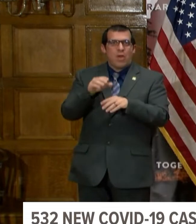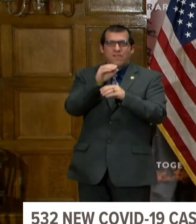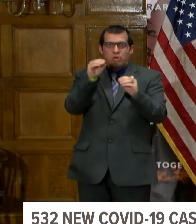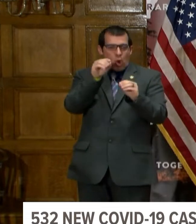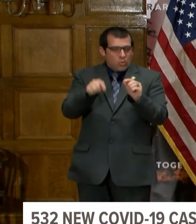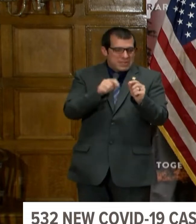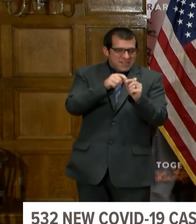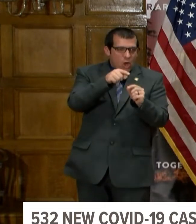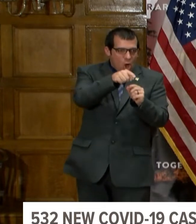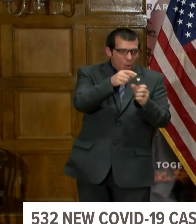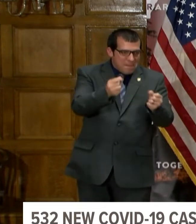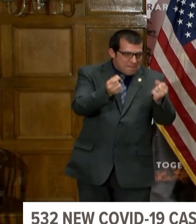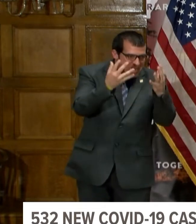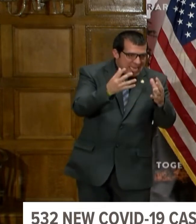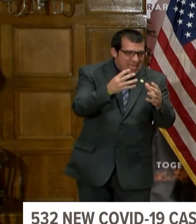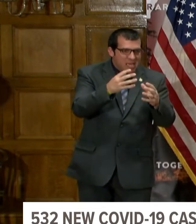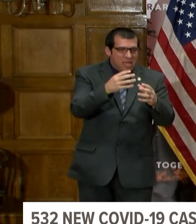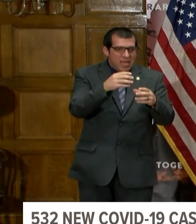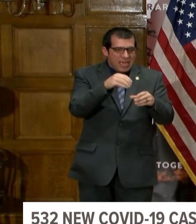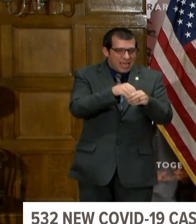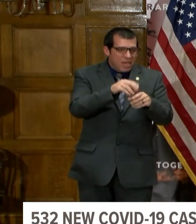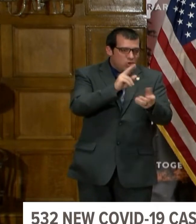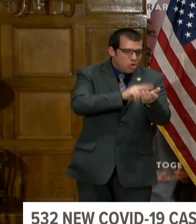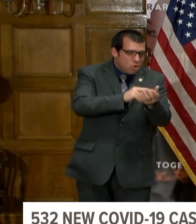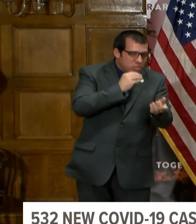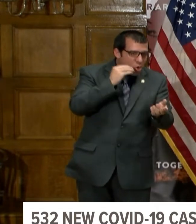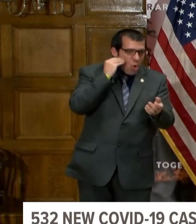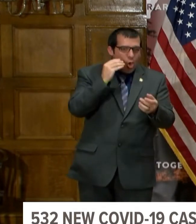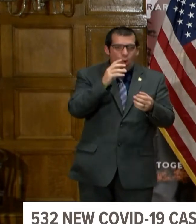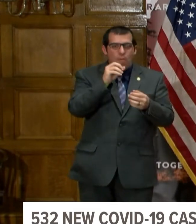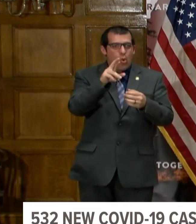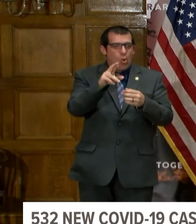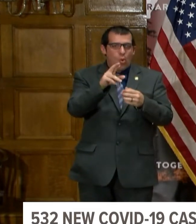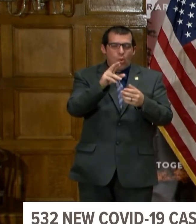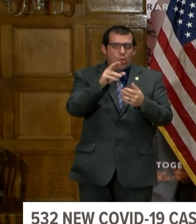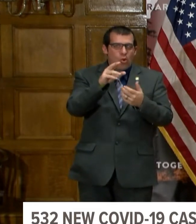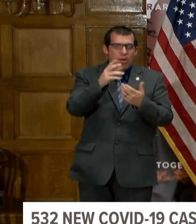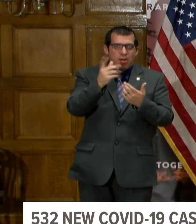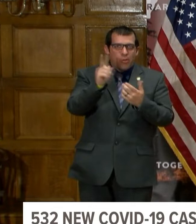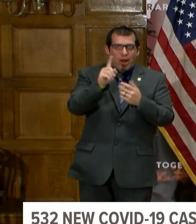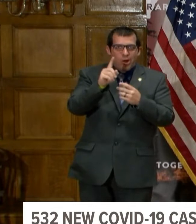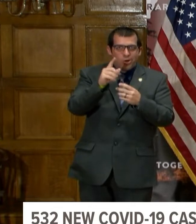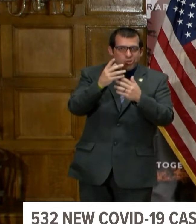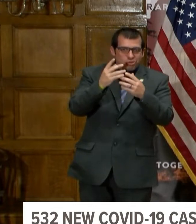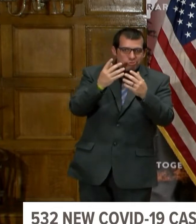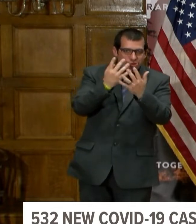homes, correctional facilities, or states. Of the number that were reported today,